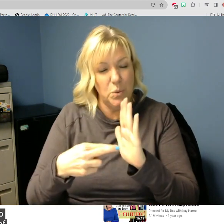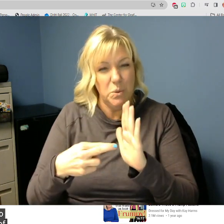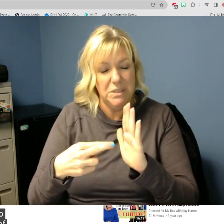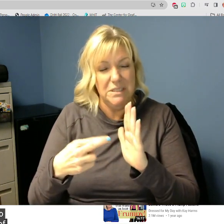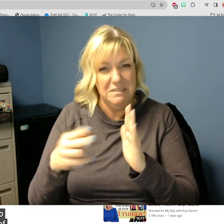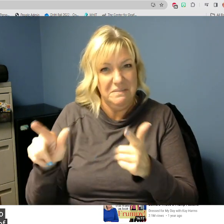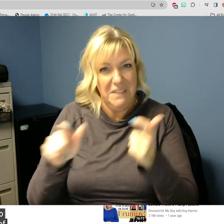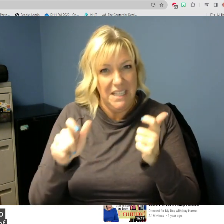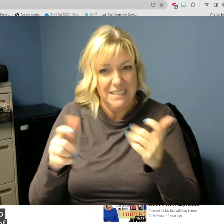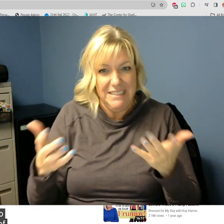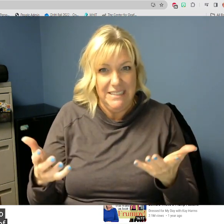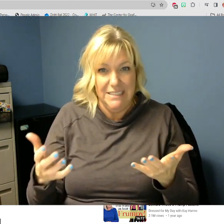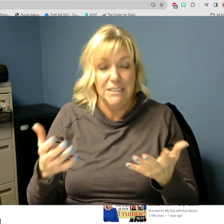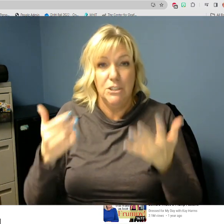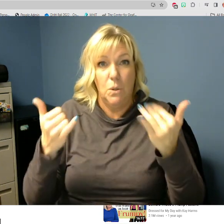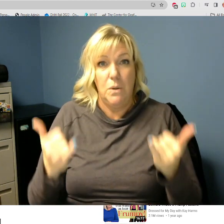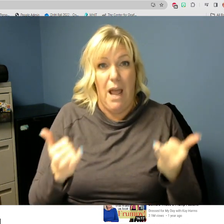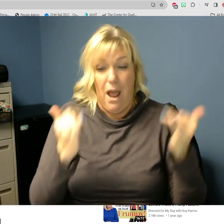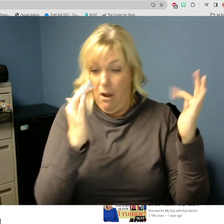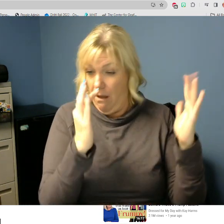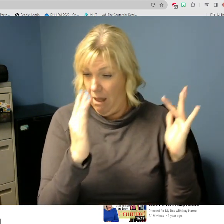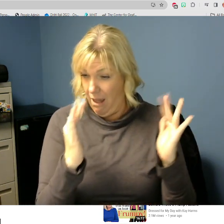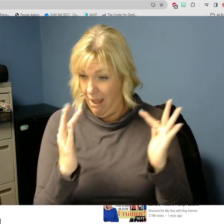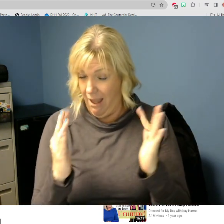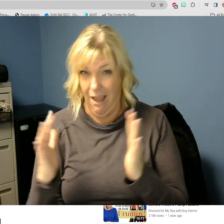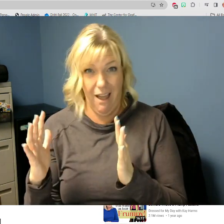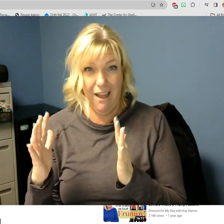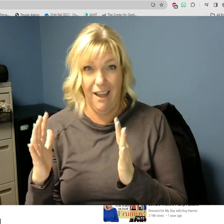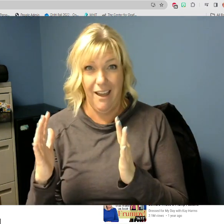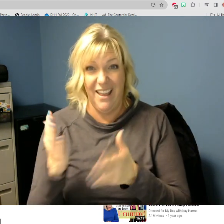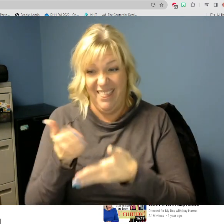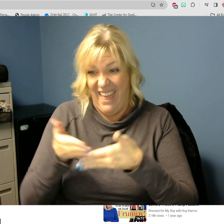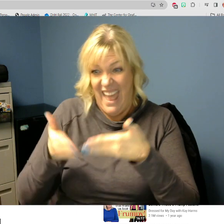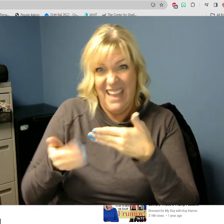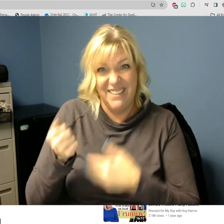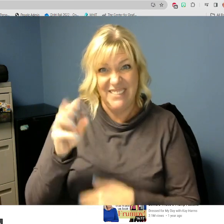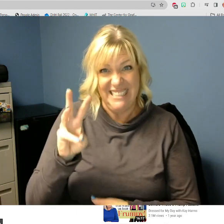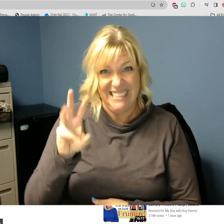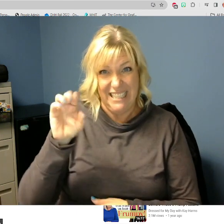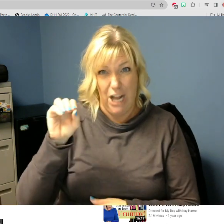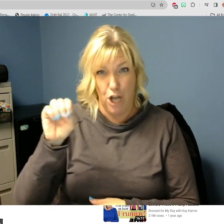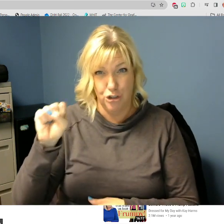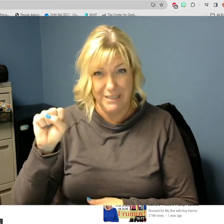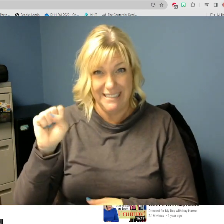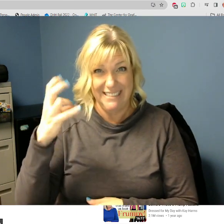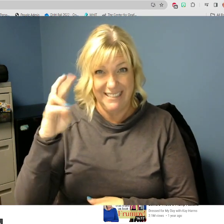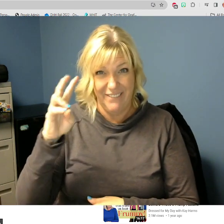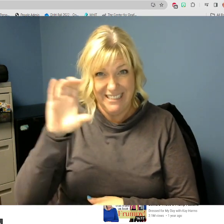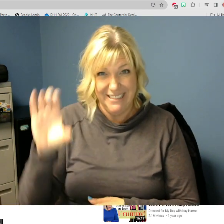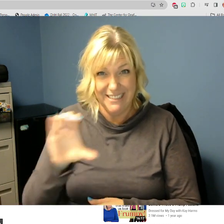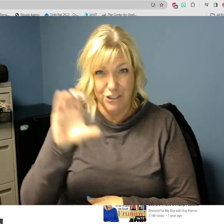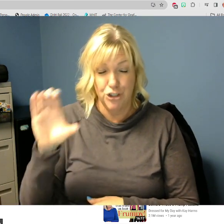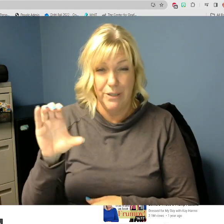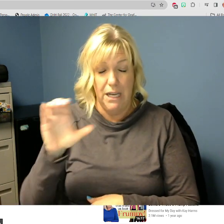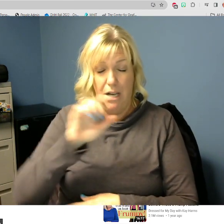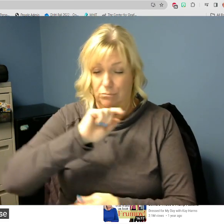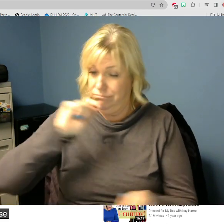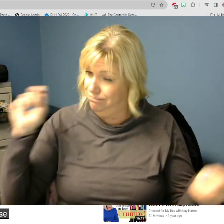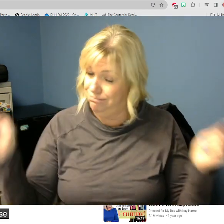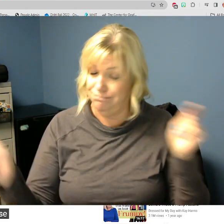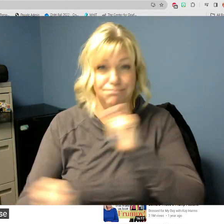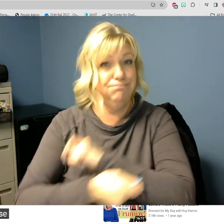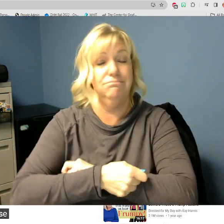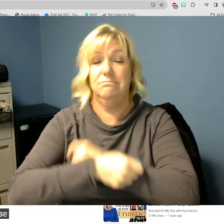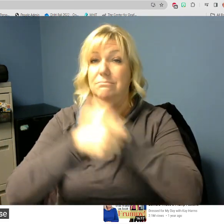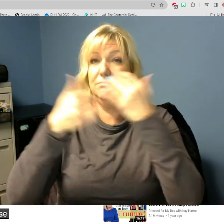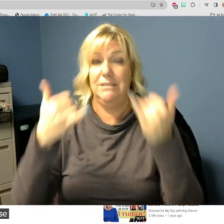slave. Where we are at the beginning of the 1600s is not where we are by the end. And that's what we're going to kind of trace throughout this lecture, so we can